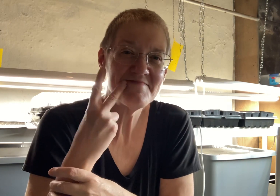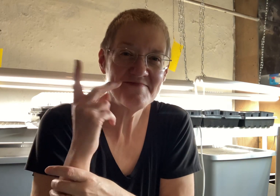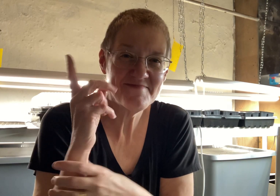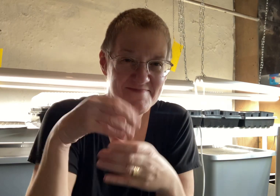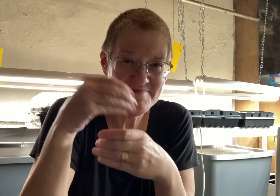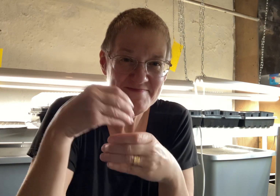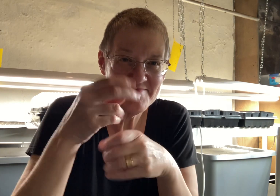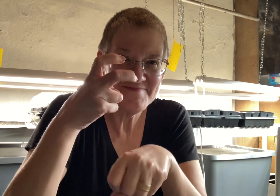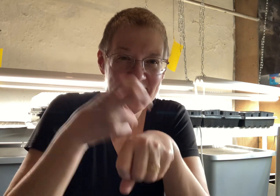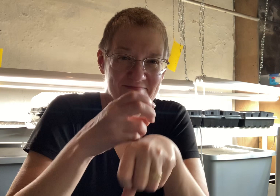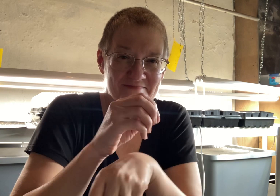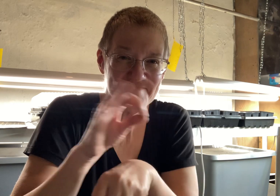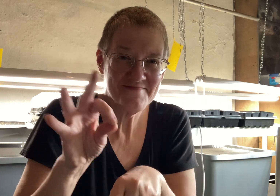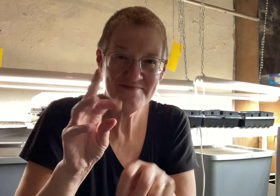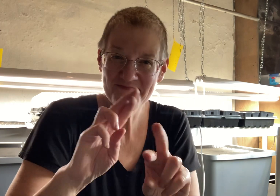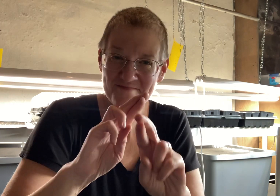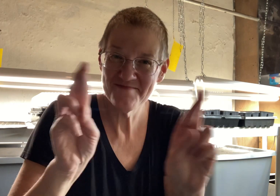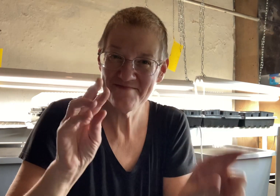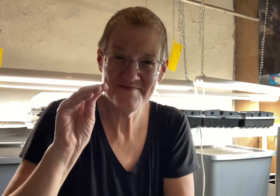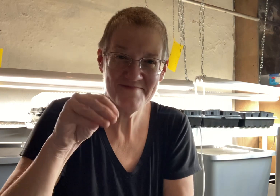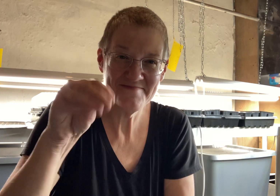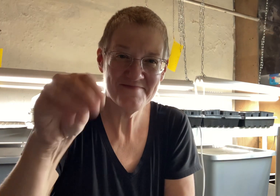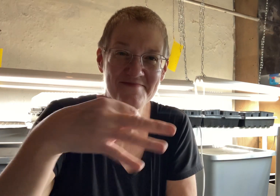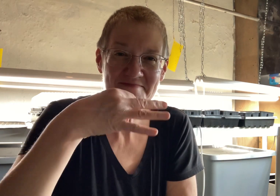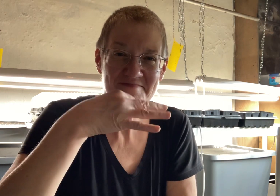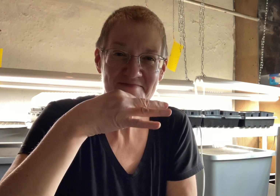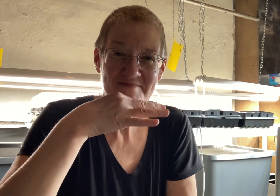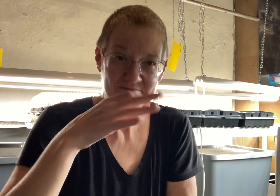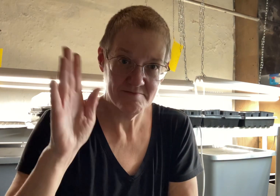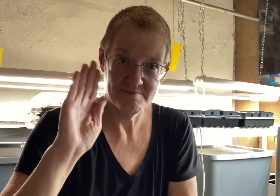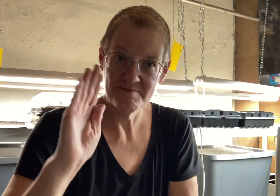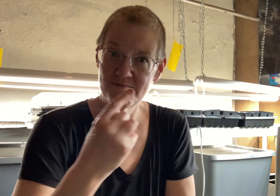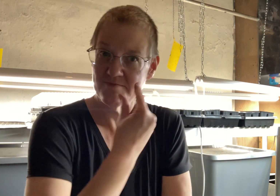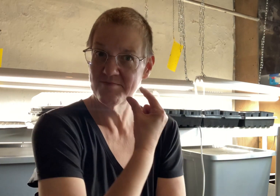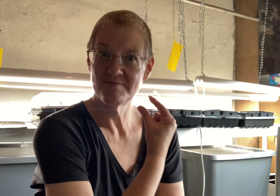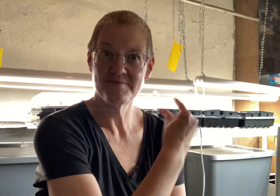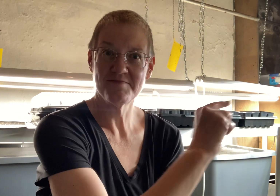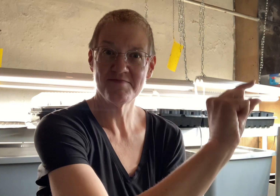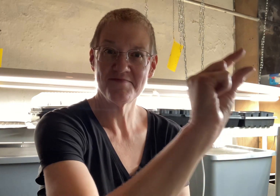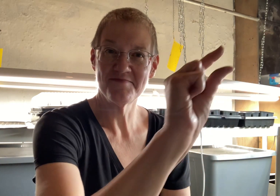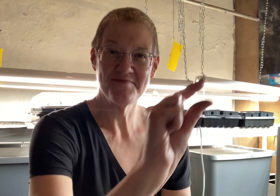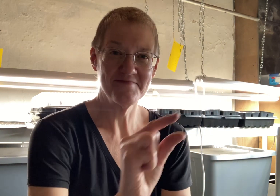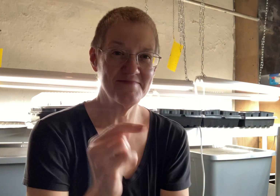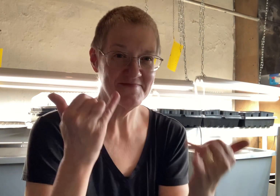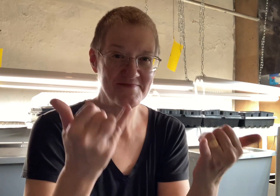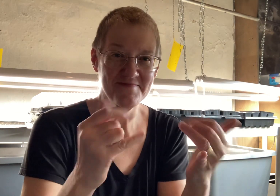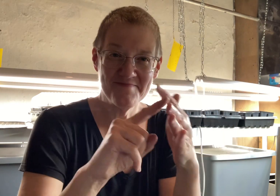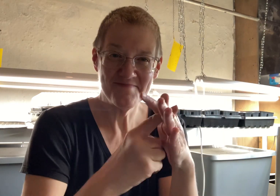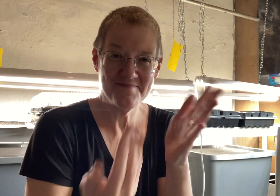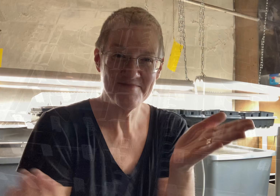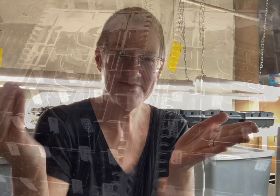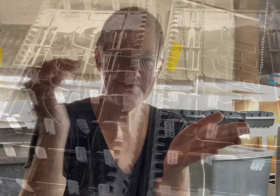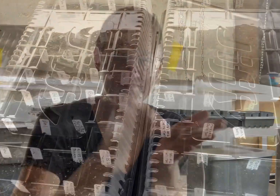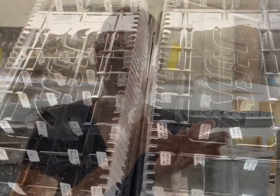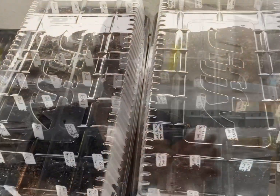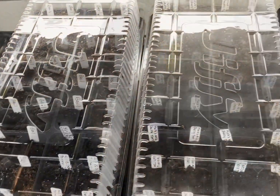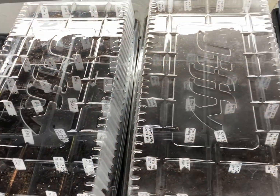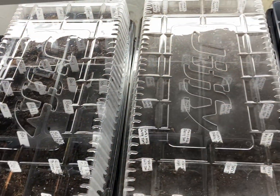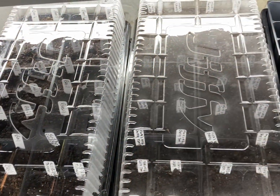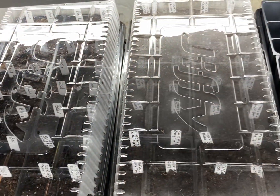spring vegetables and flowers are either outside hardening off or in the ground. Soon it's going to be green